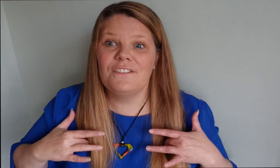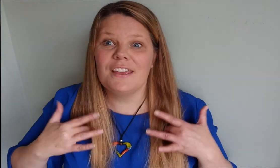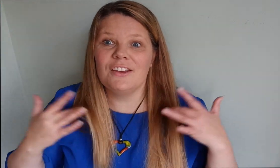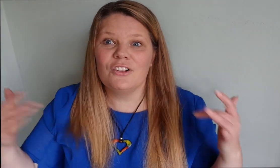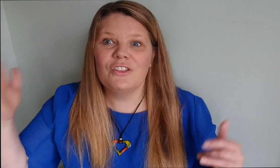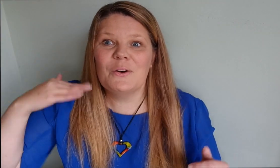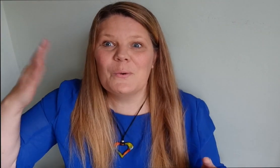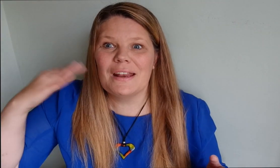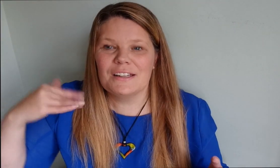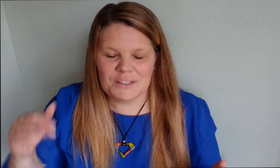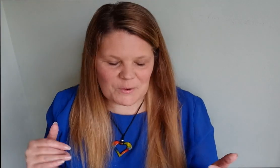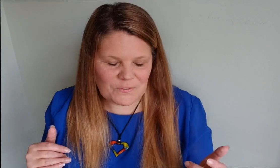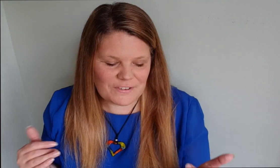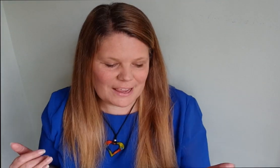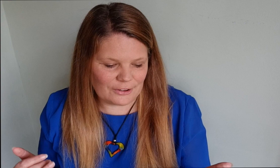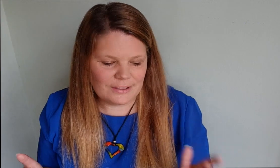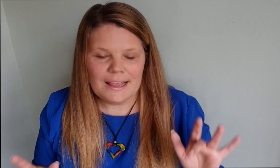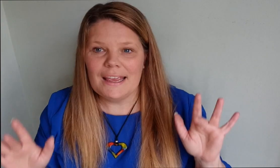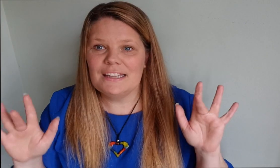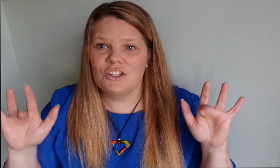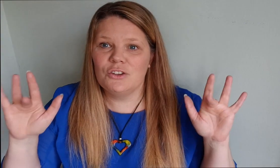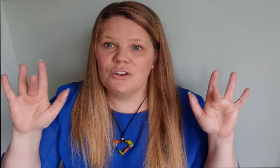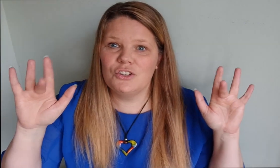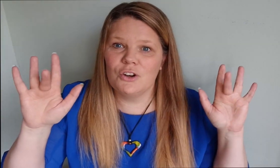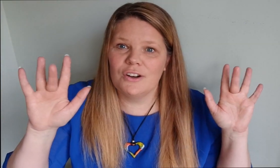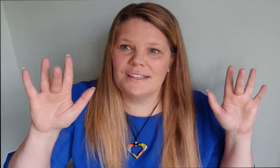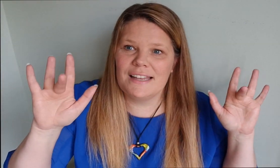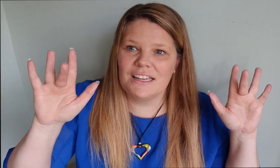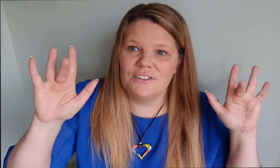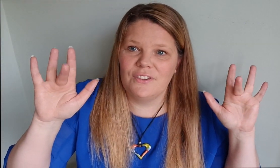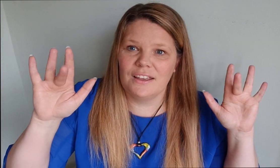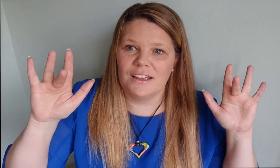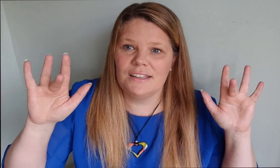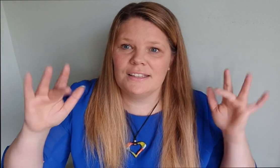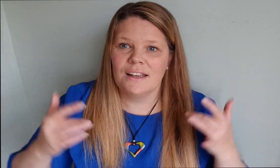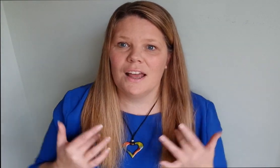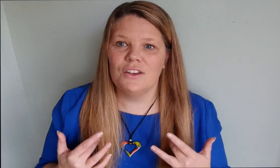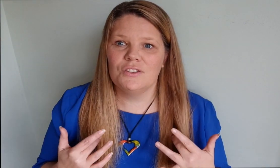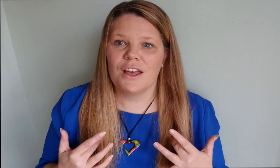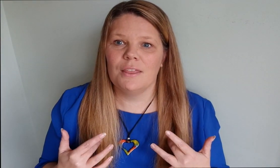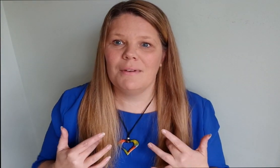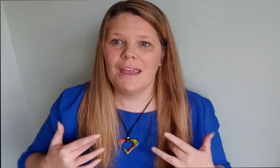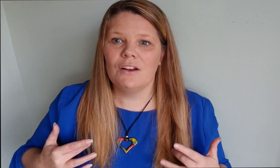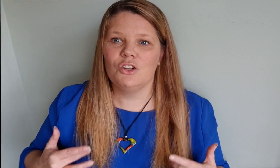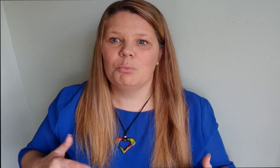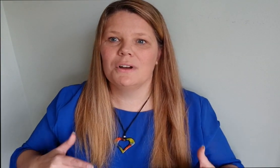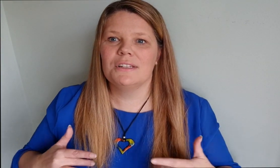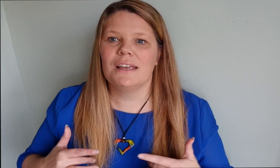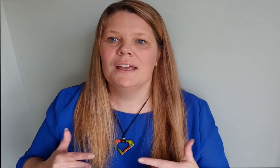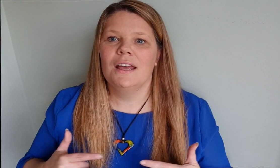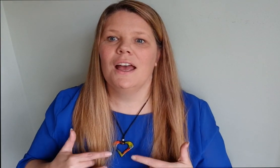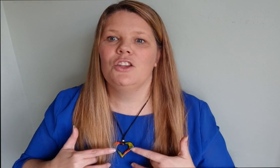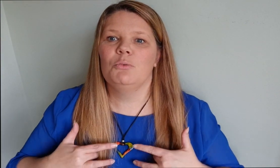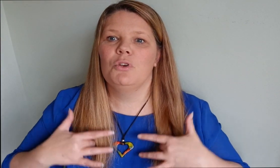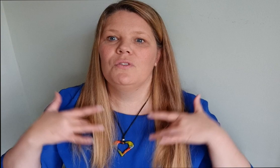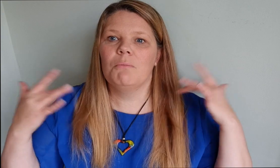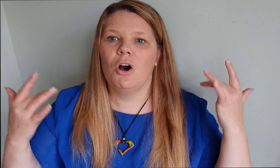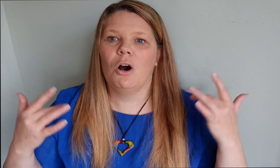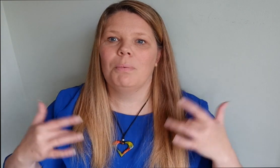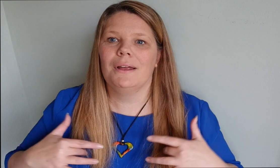feel the wind. So feel is you use your second fingers and you turn them in on your body and you move them up and